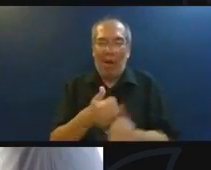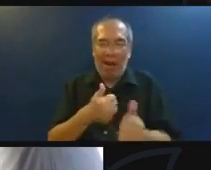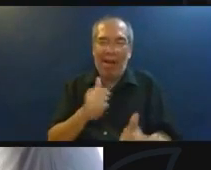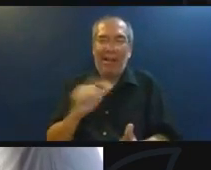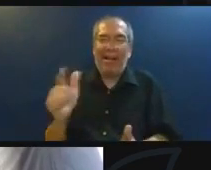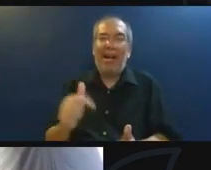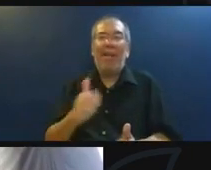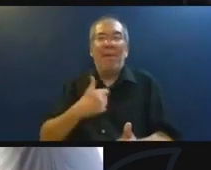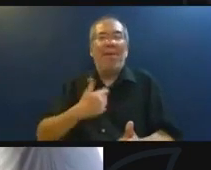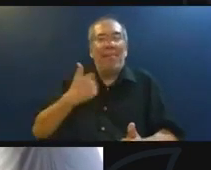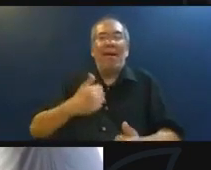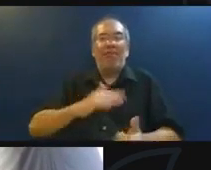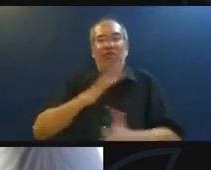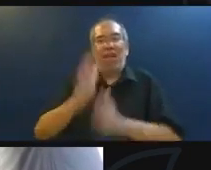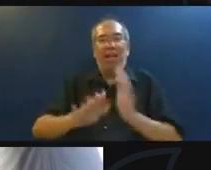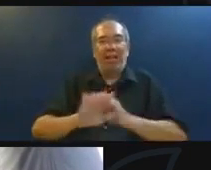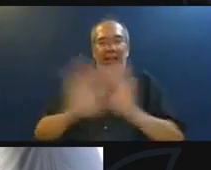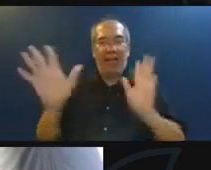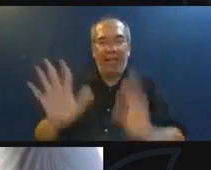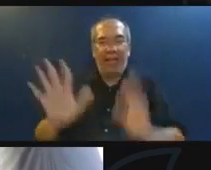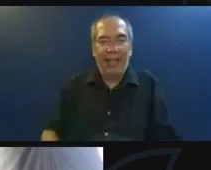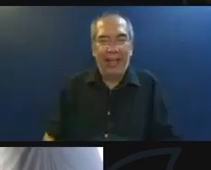though we can not utter the words,